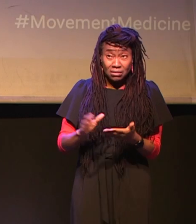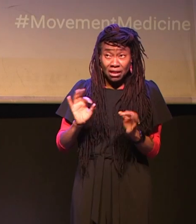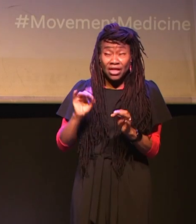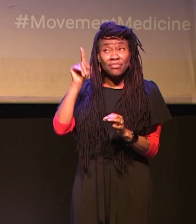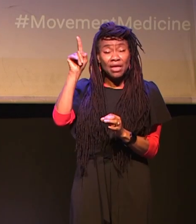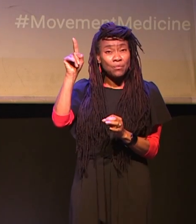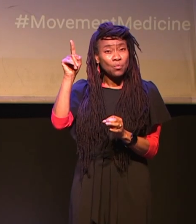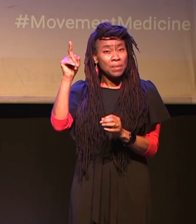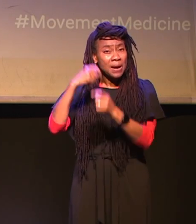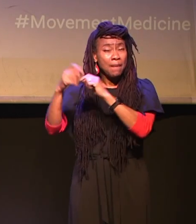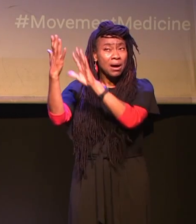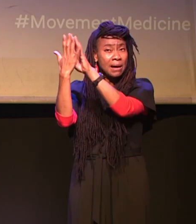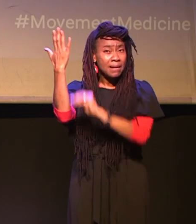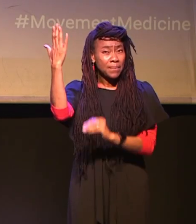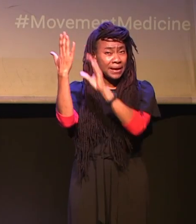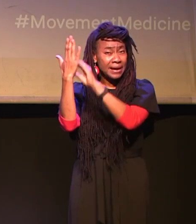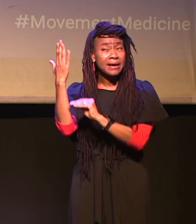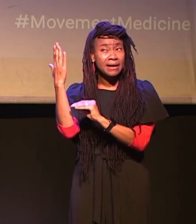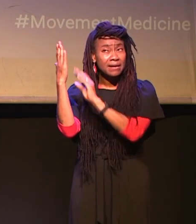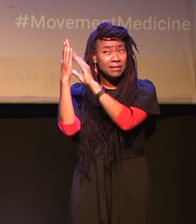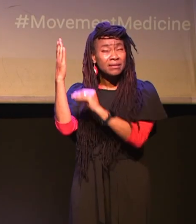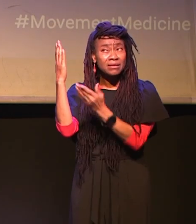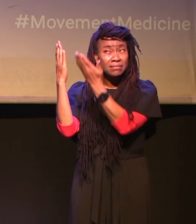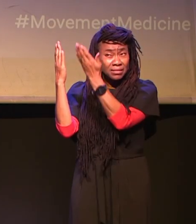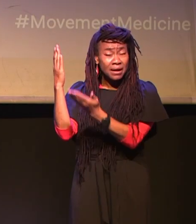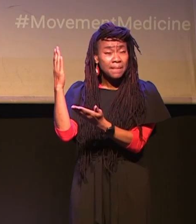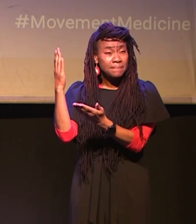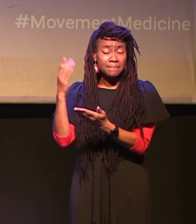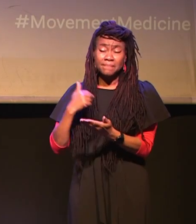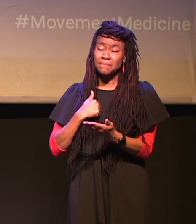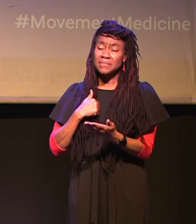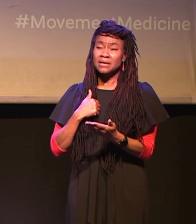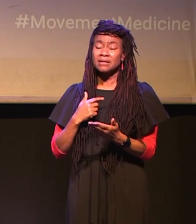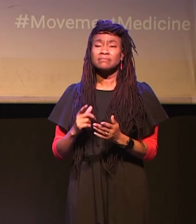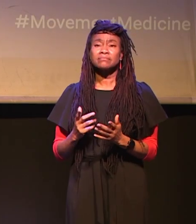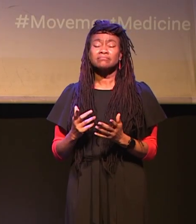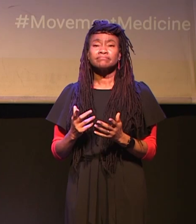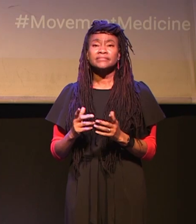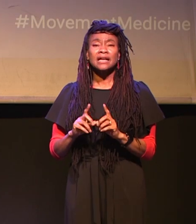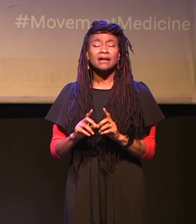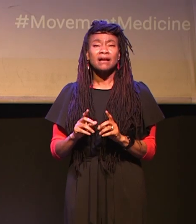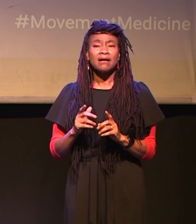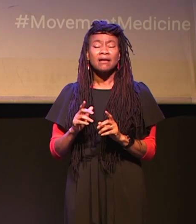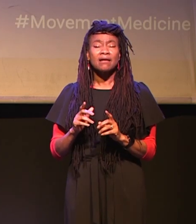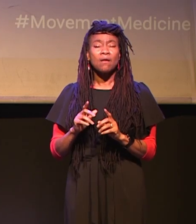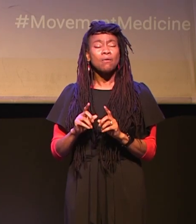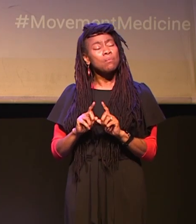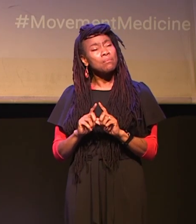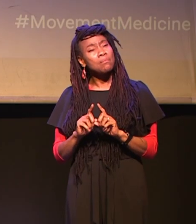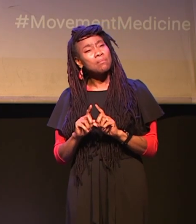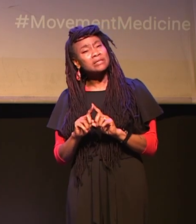healing work for me. And I think about or different ways of being embodied